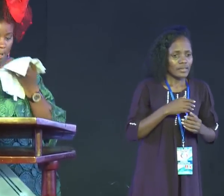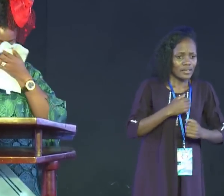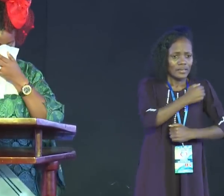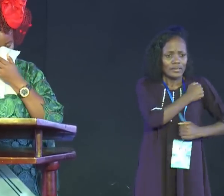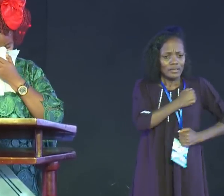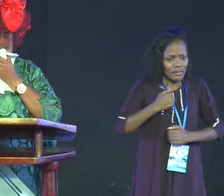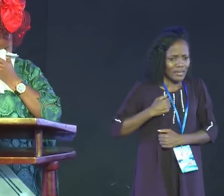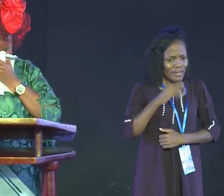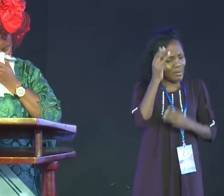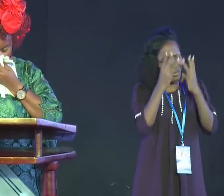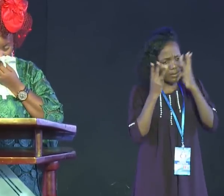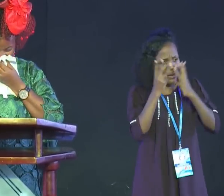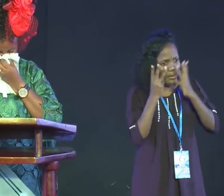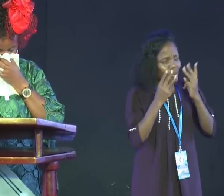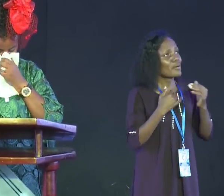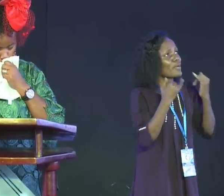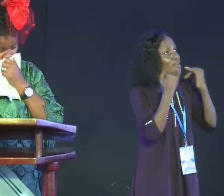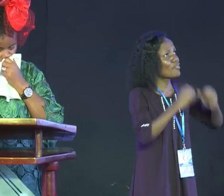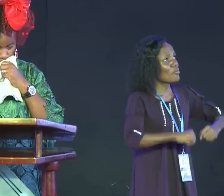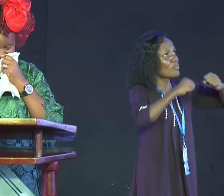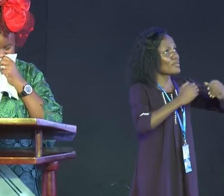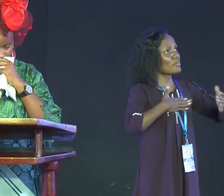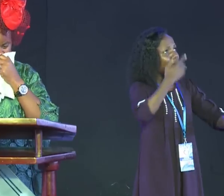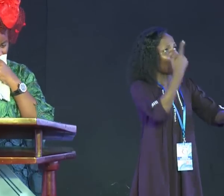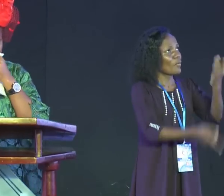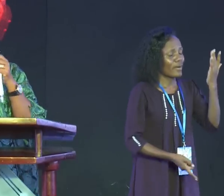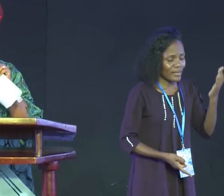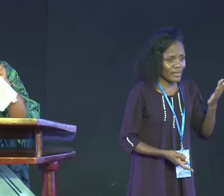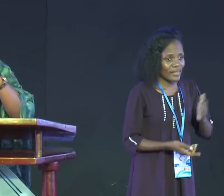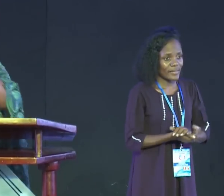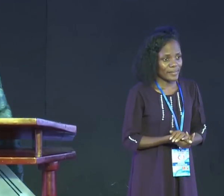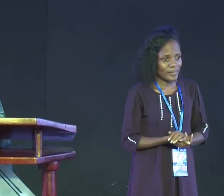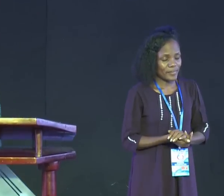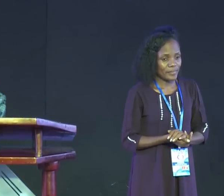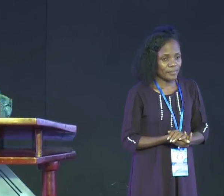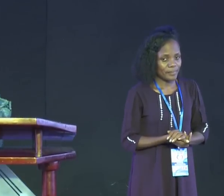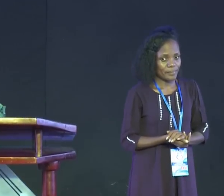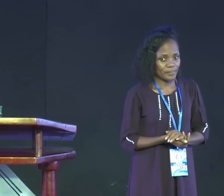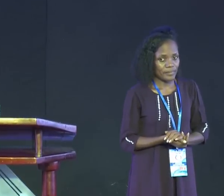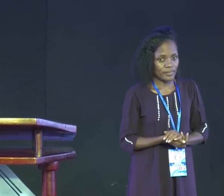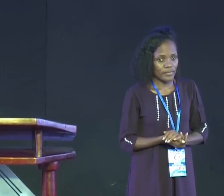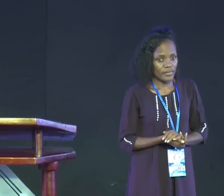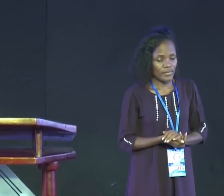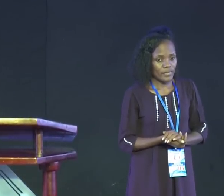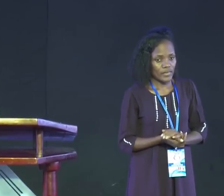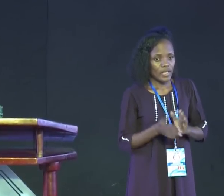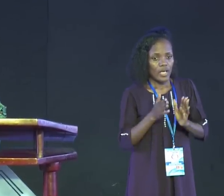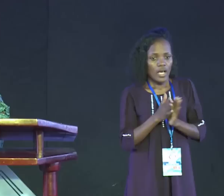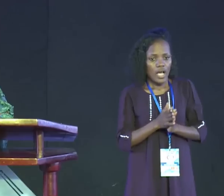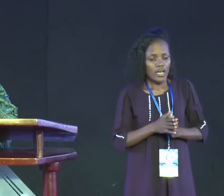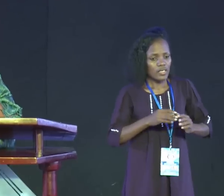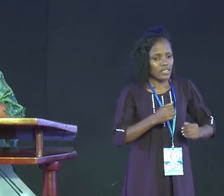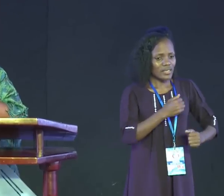escaped. And he thought of what to tell his leaders or bosses and could not find any. And